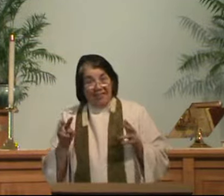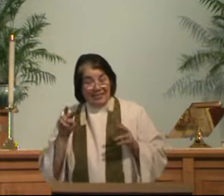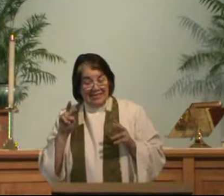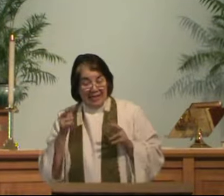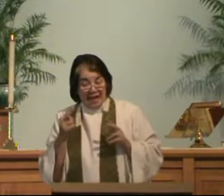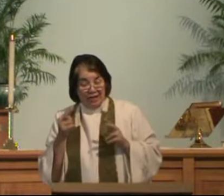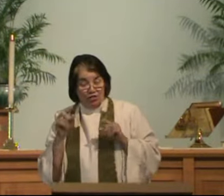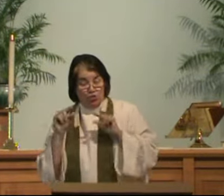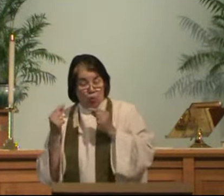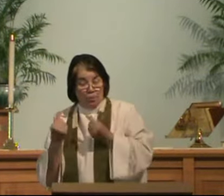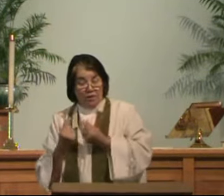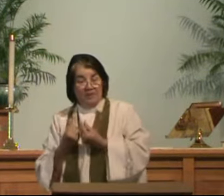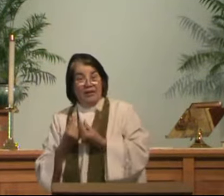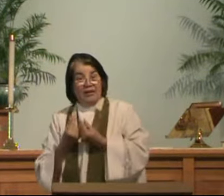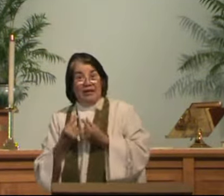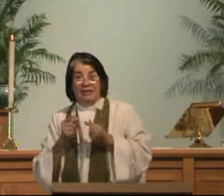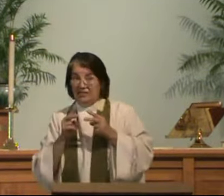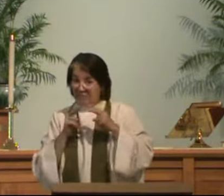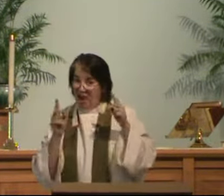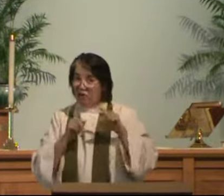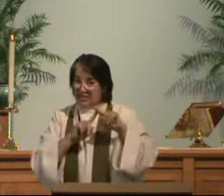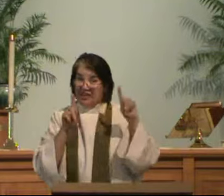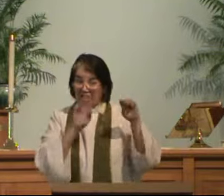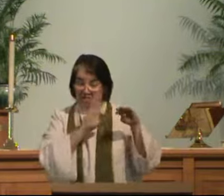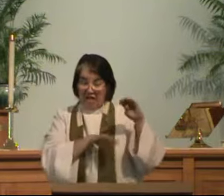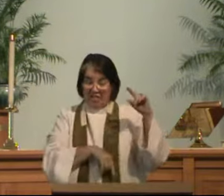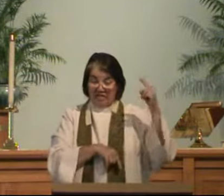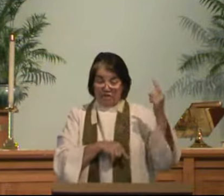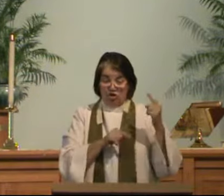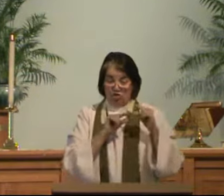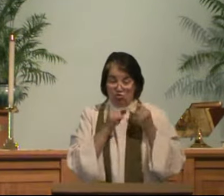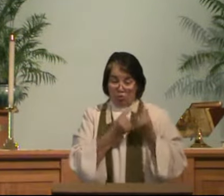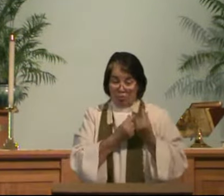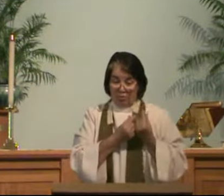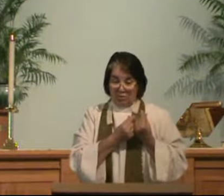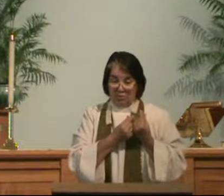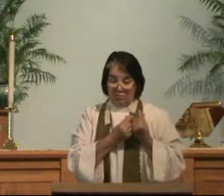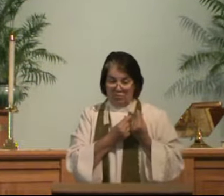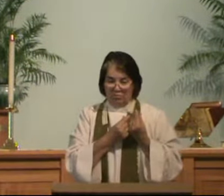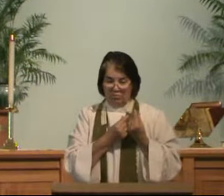The second group is very different than the first group.